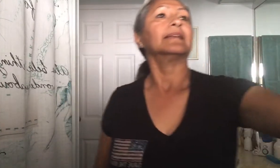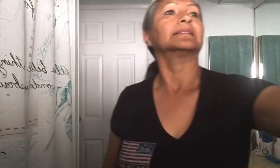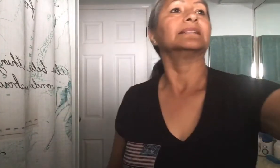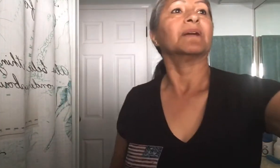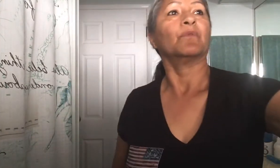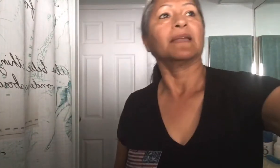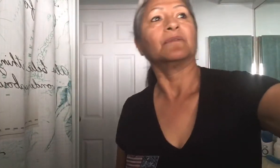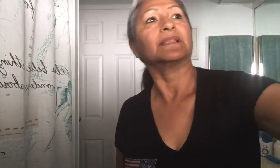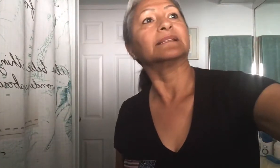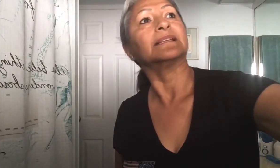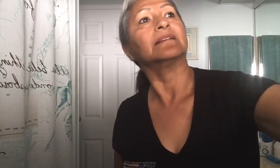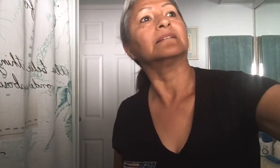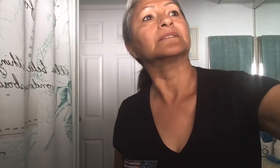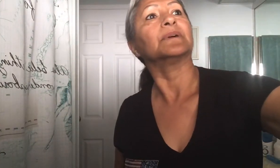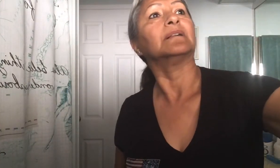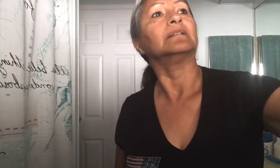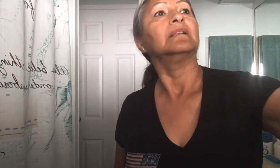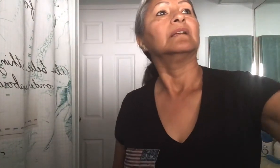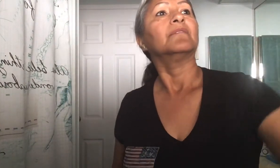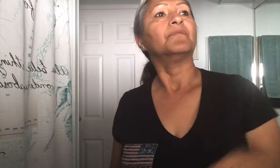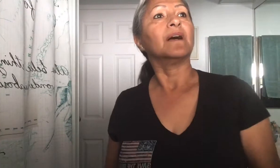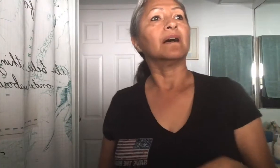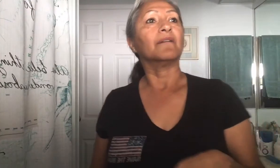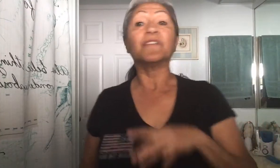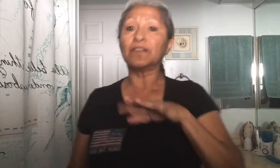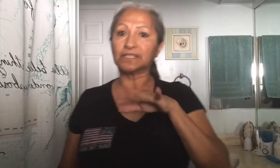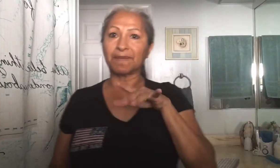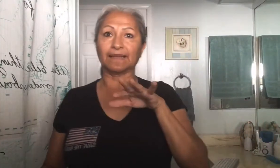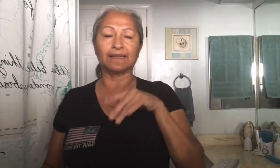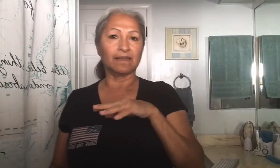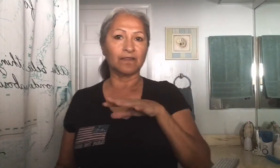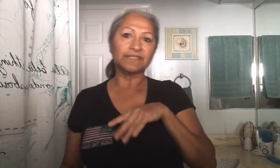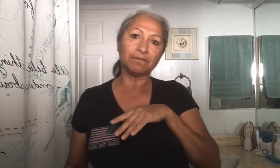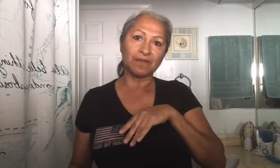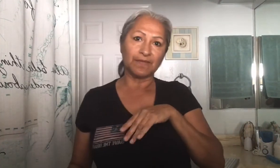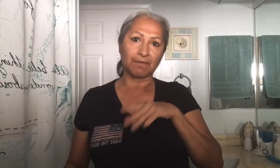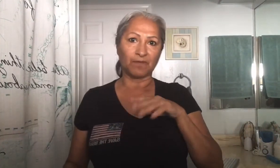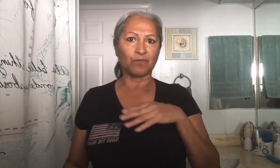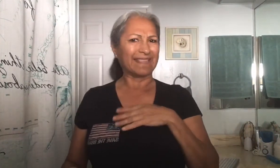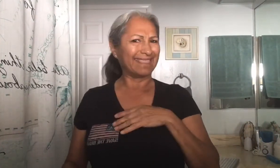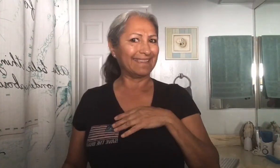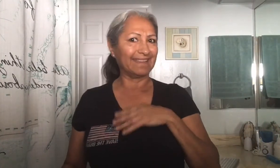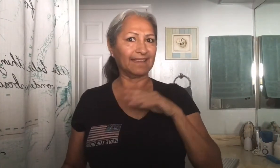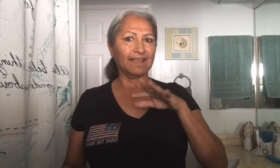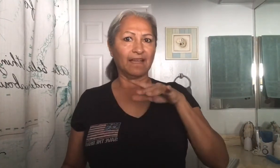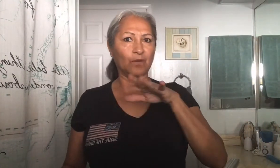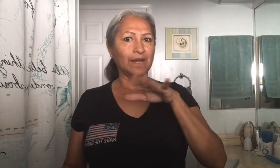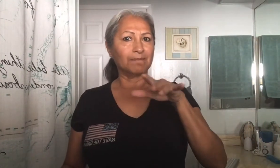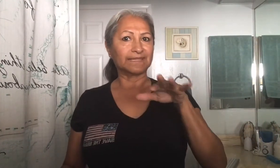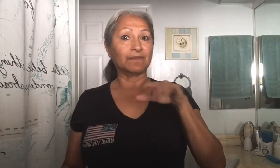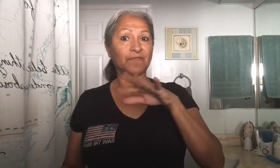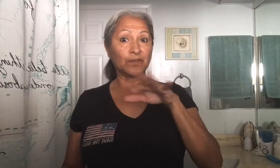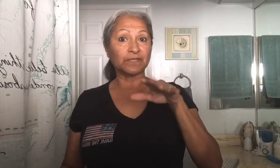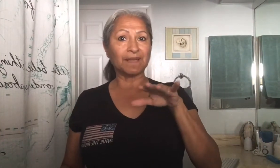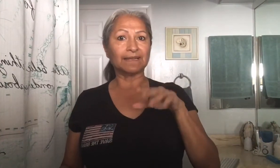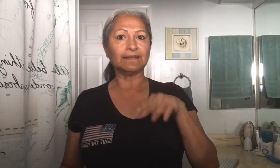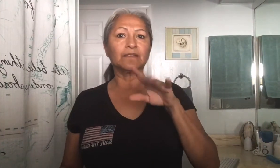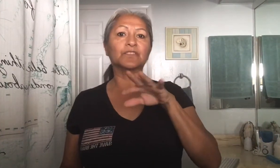see my writing with this here as well. Finger spelling. Now you've seen me do that before, I think. When I'm saying finger spelling, you're just wiggling